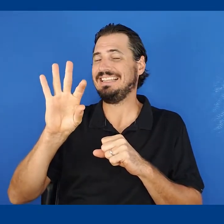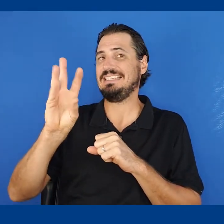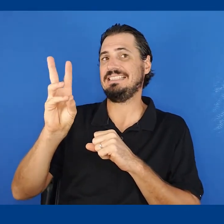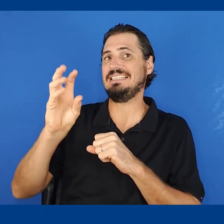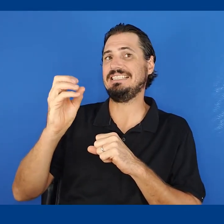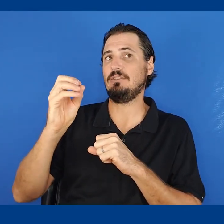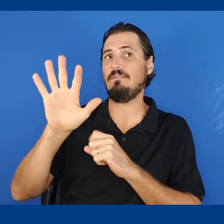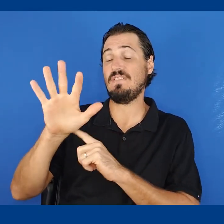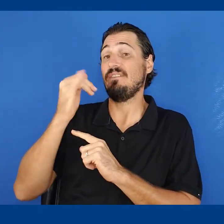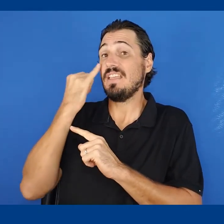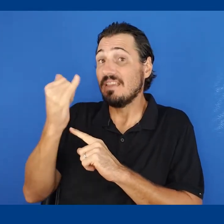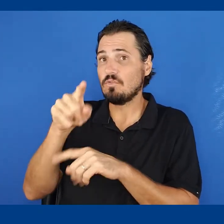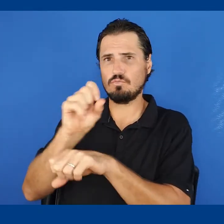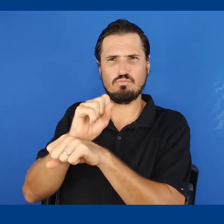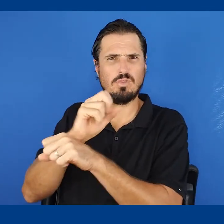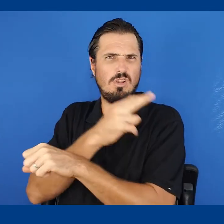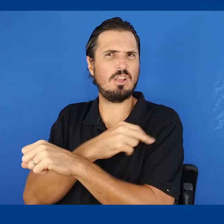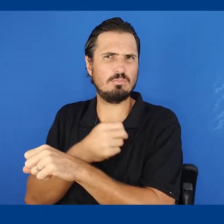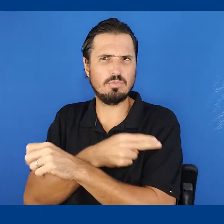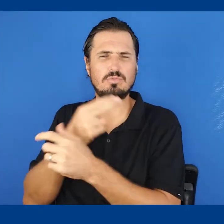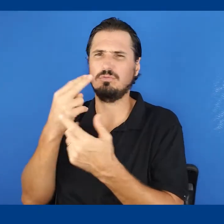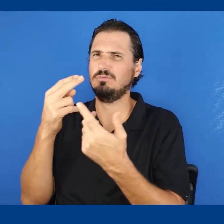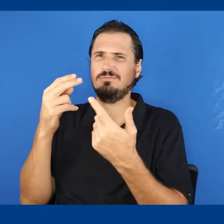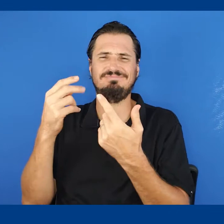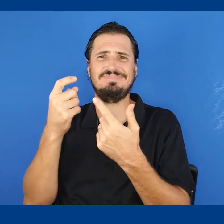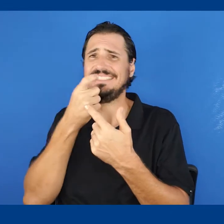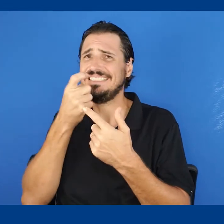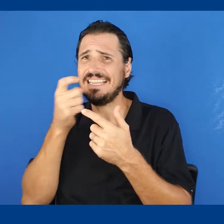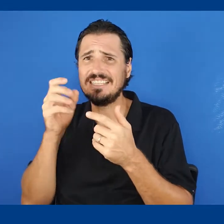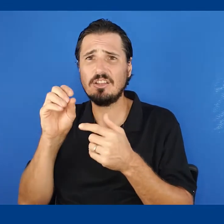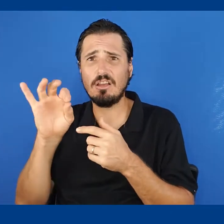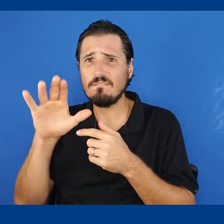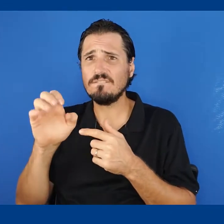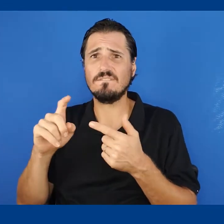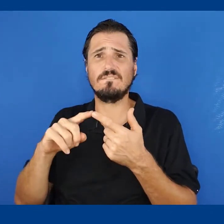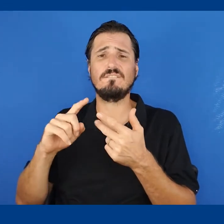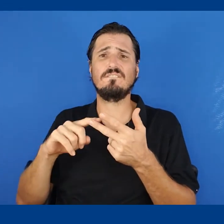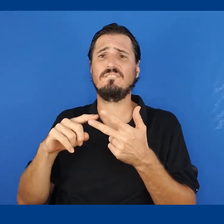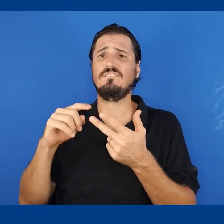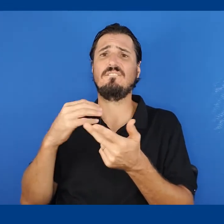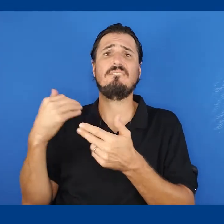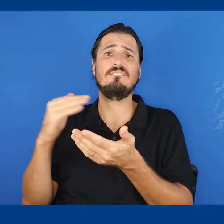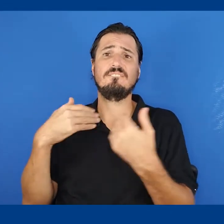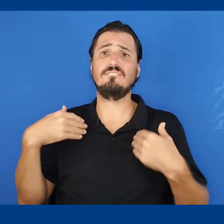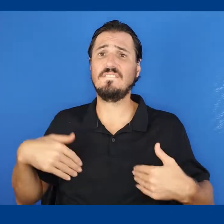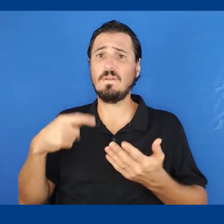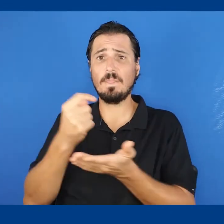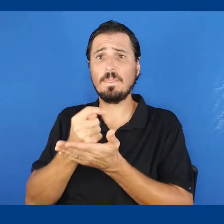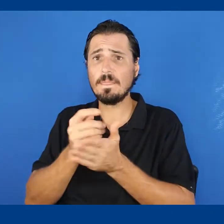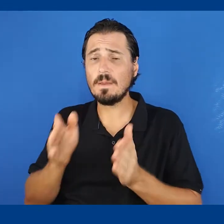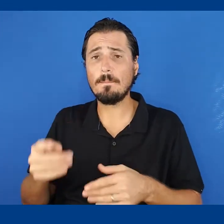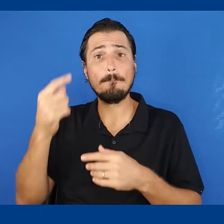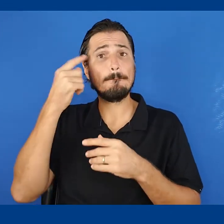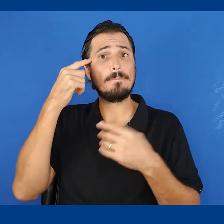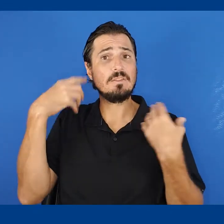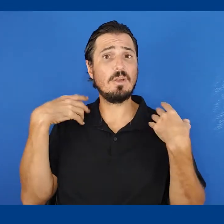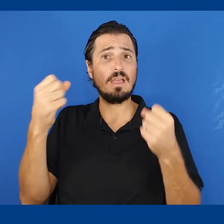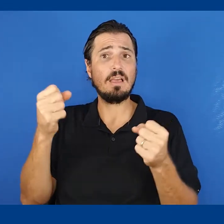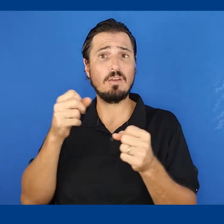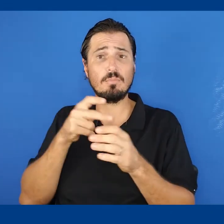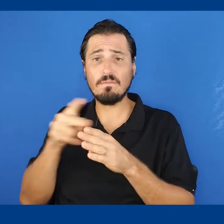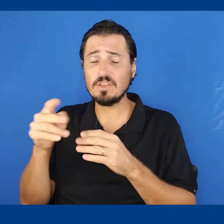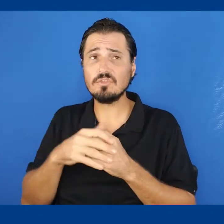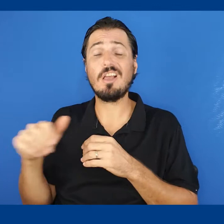808-346-9605. Providers and staff from practices such as dentists, physical therapists, mental health professionals, and